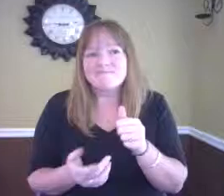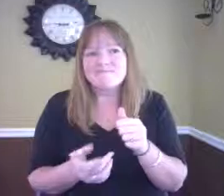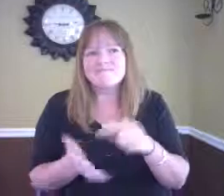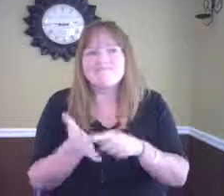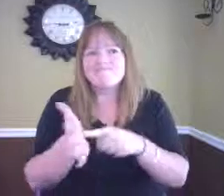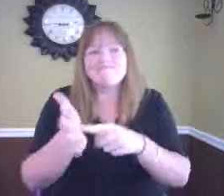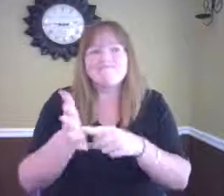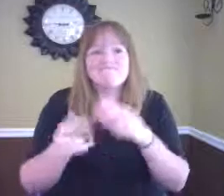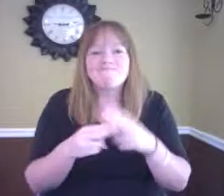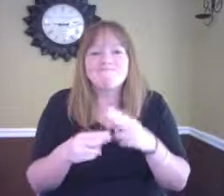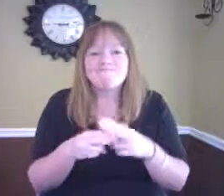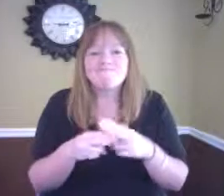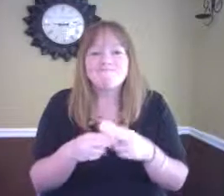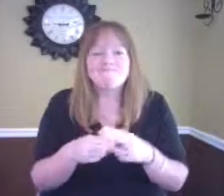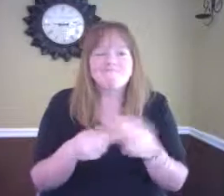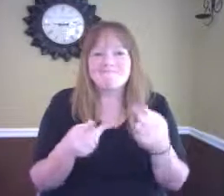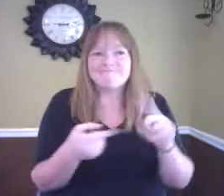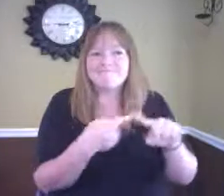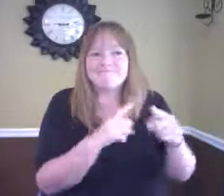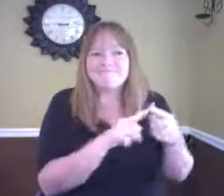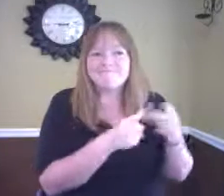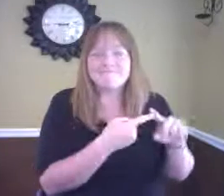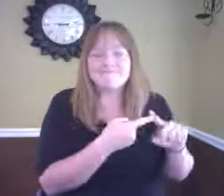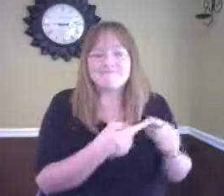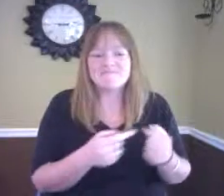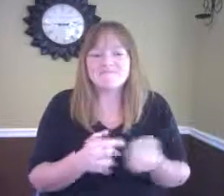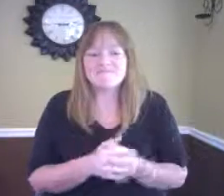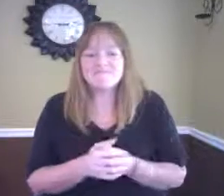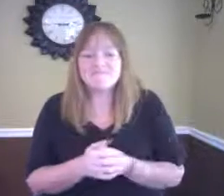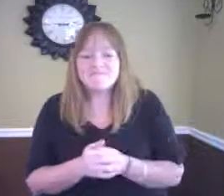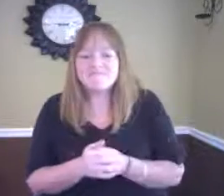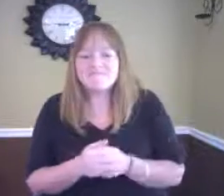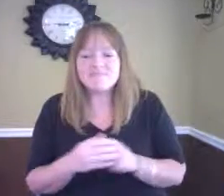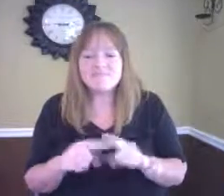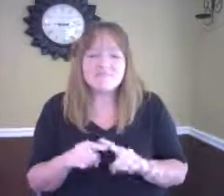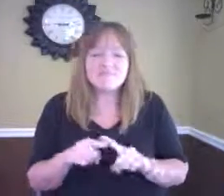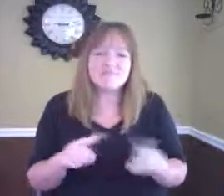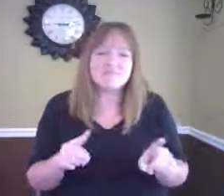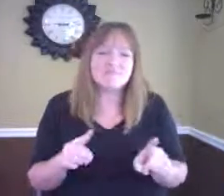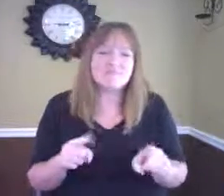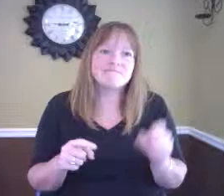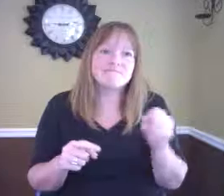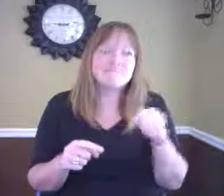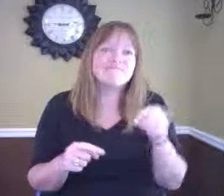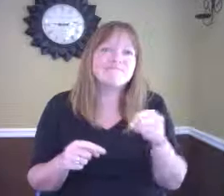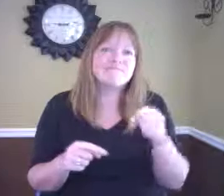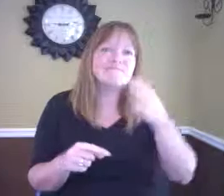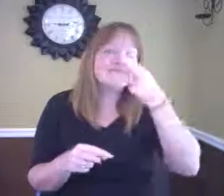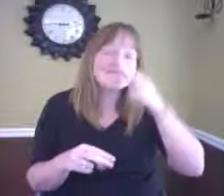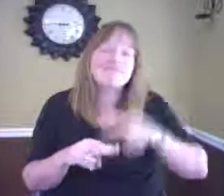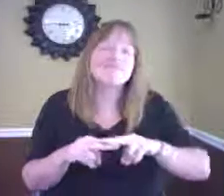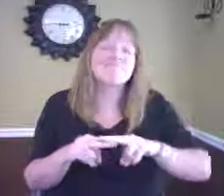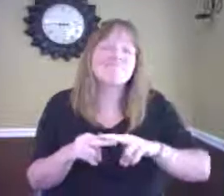attention to anyone in particular. But yeah, they're really fun, and I wanted to let you know about them.